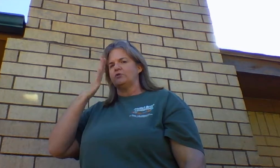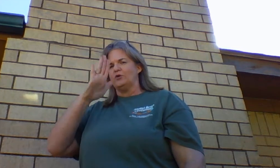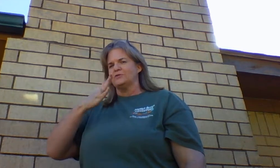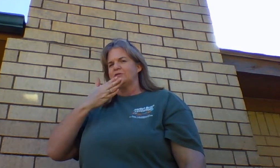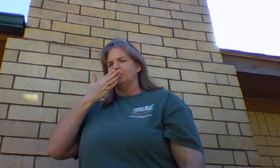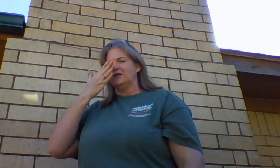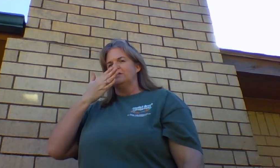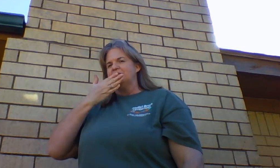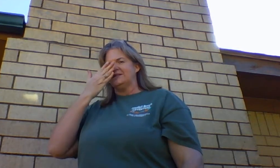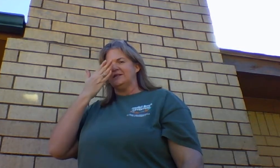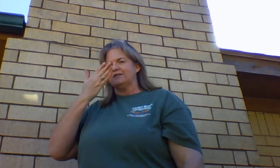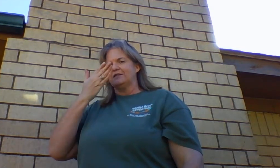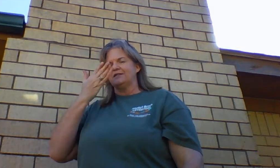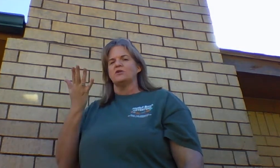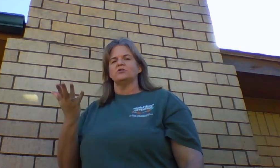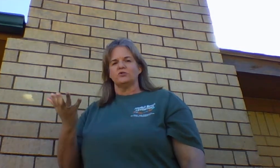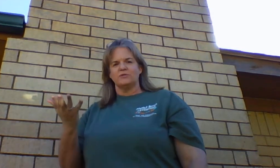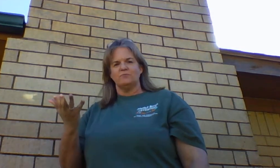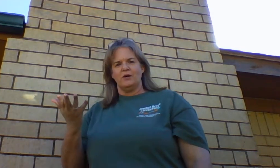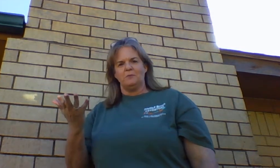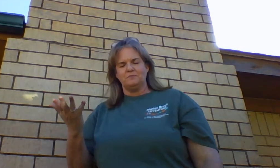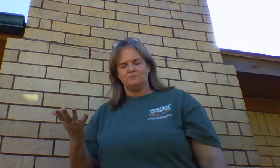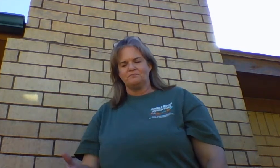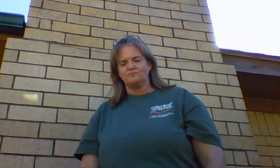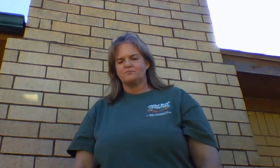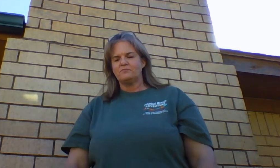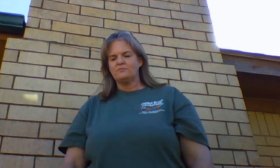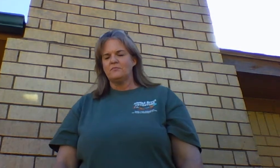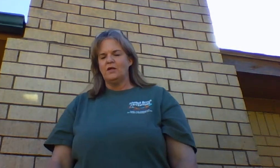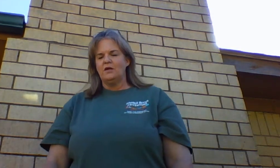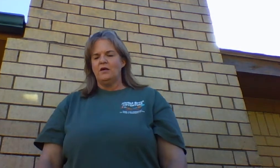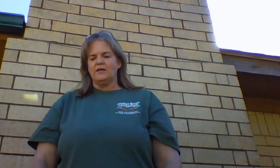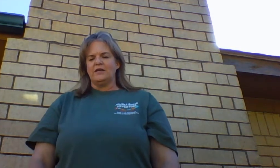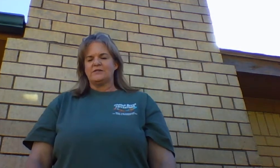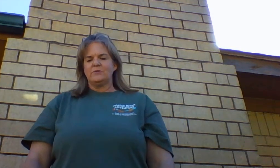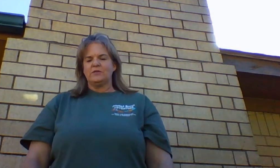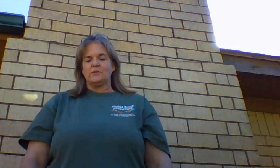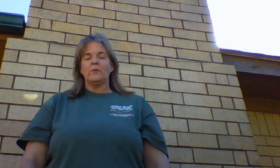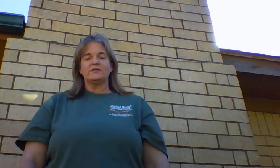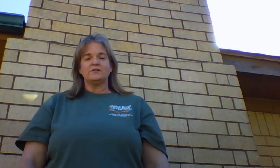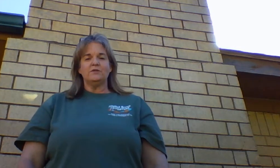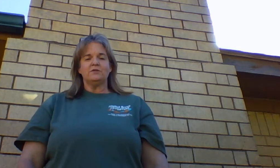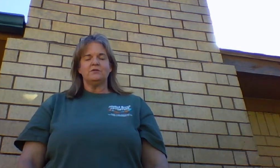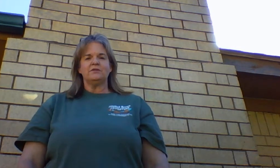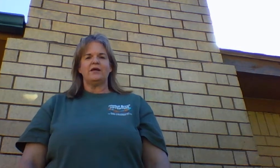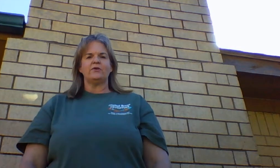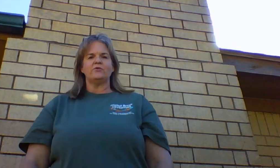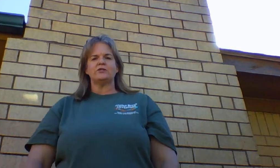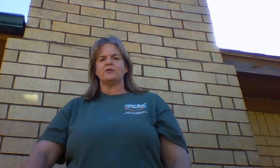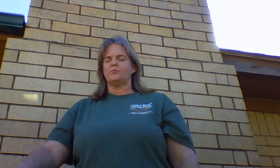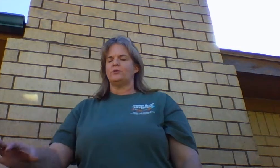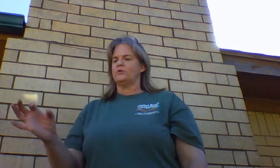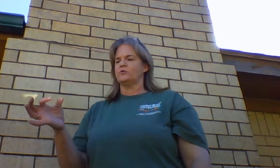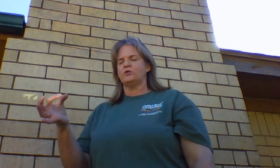nose. Scent, that's also smell. The next word is whistle, and you're just going to put your 2